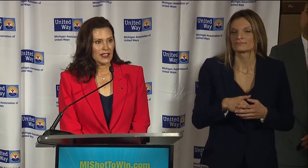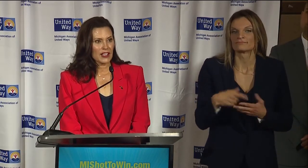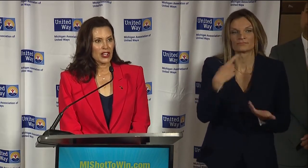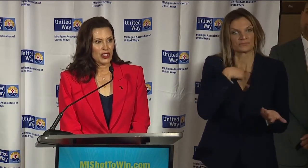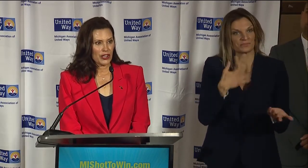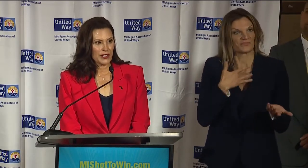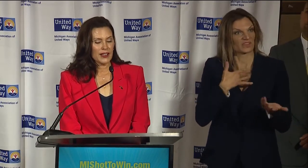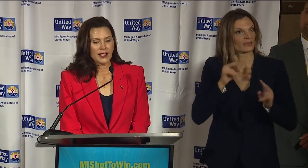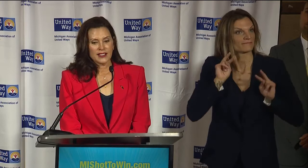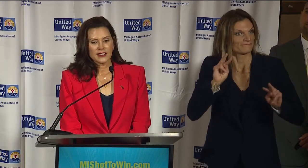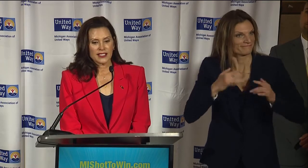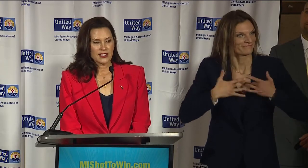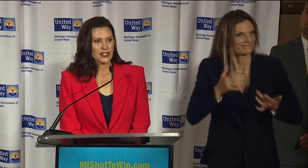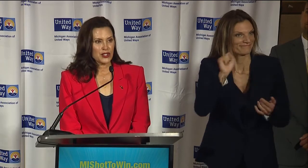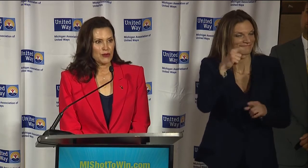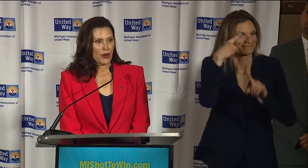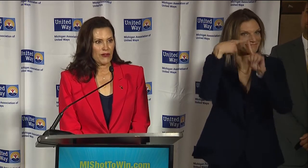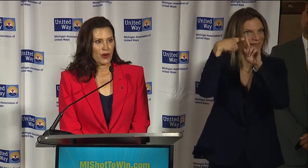we're feeling good.